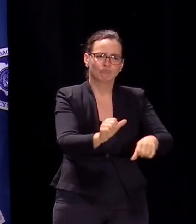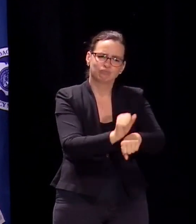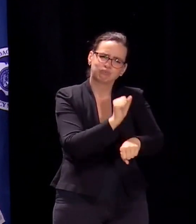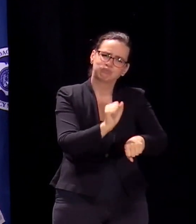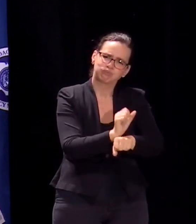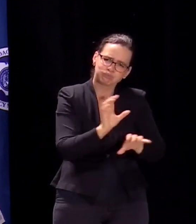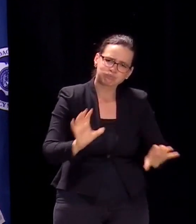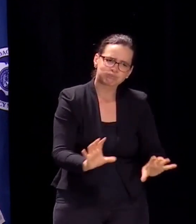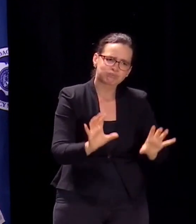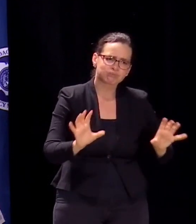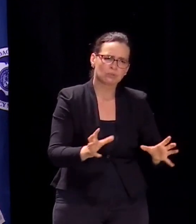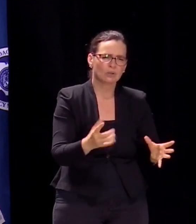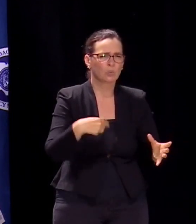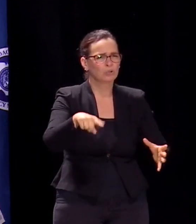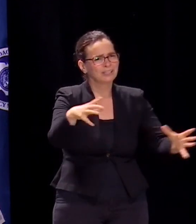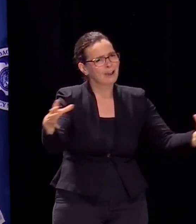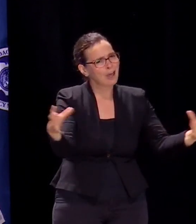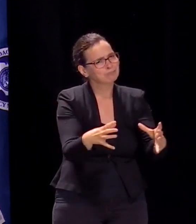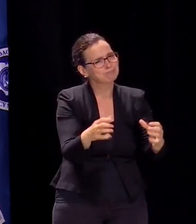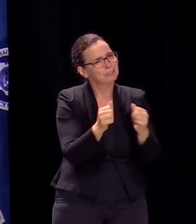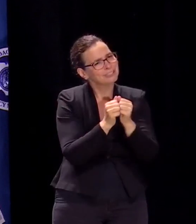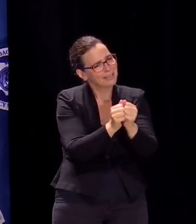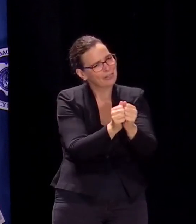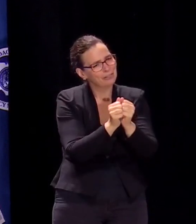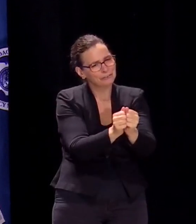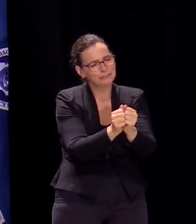together, from the pain and the loss of life to